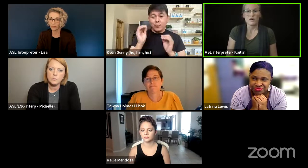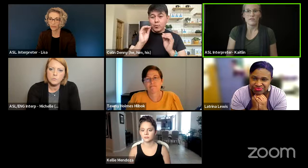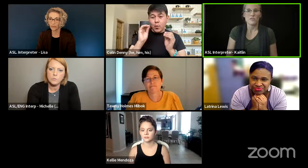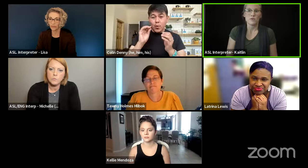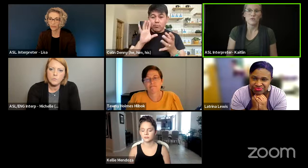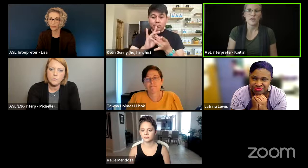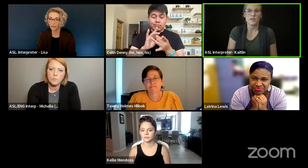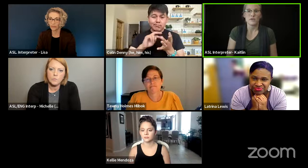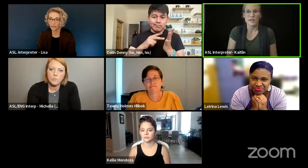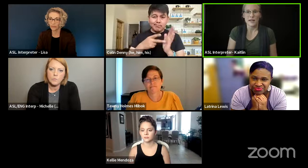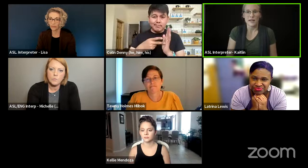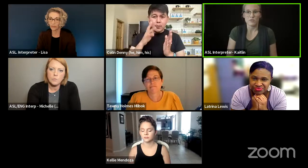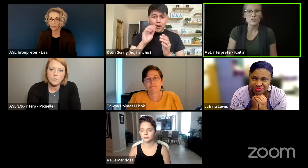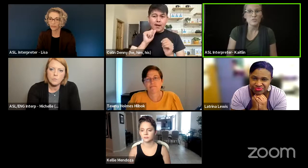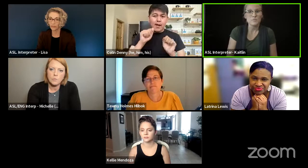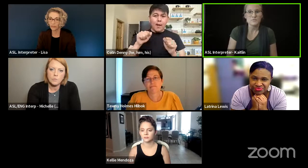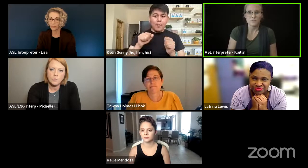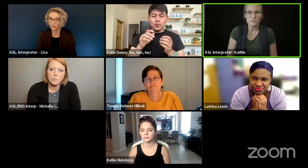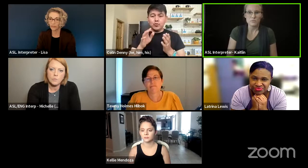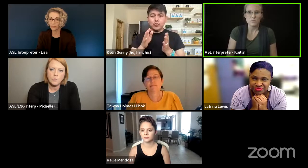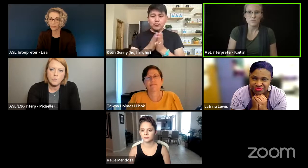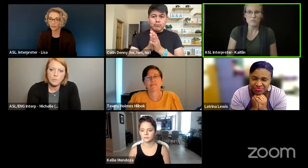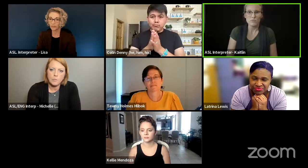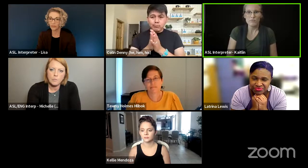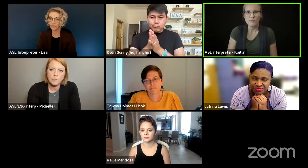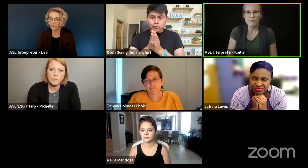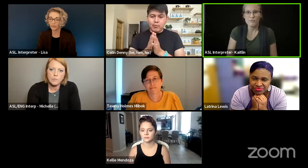families involved with that unity and outreach.